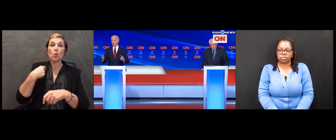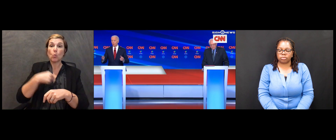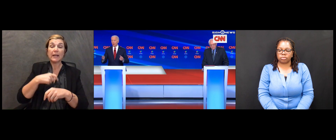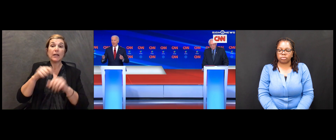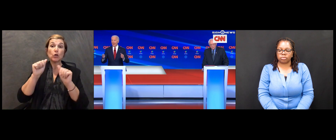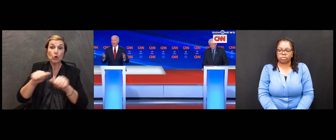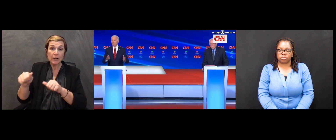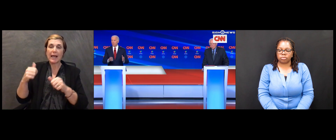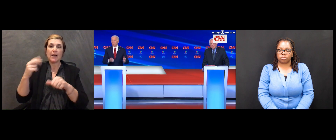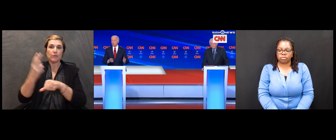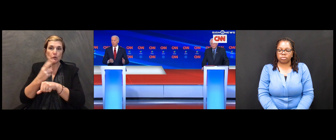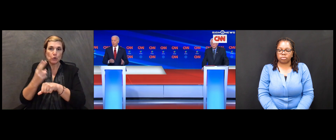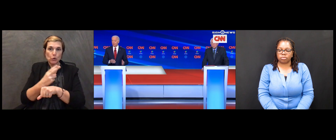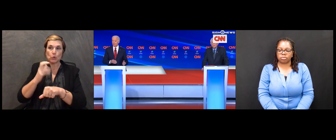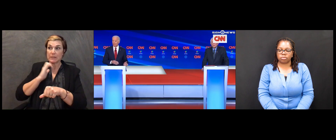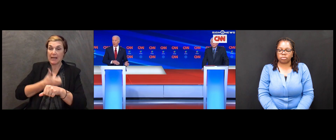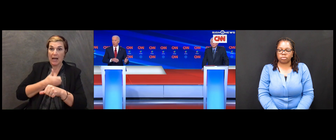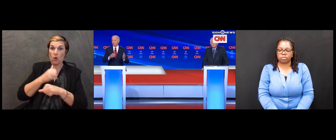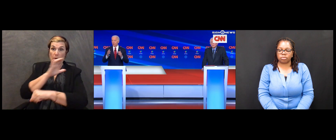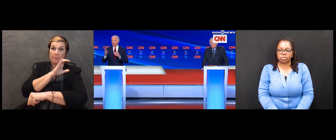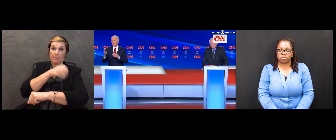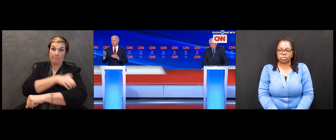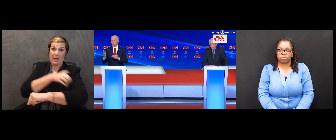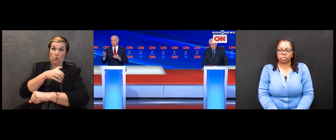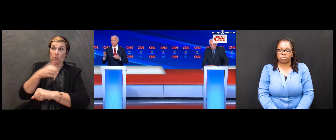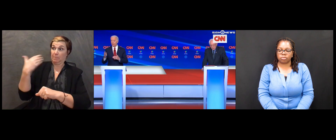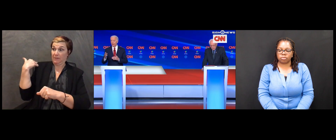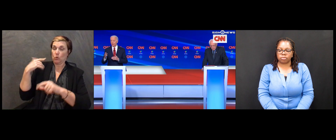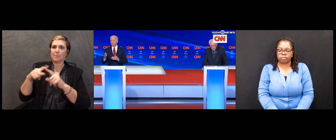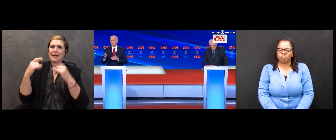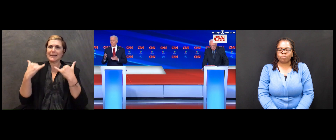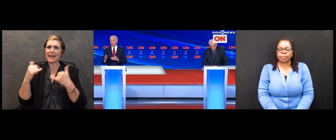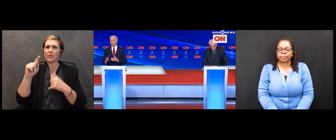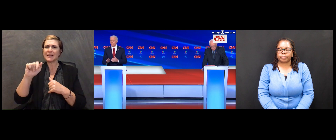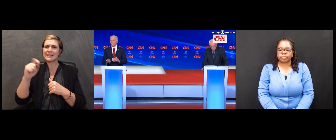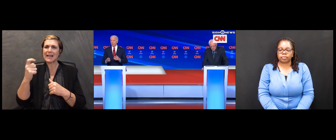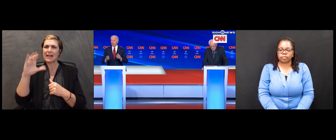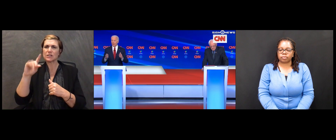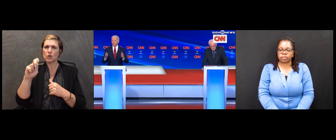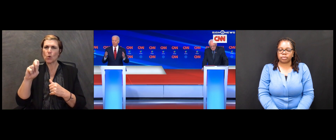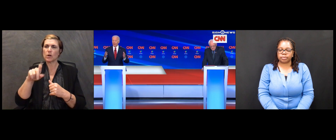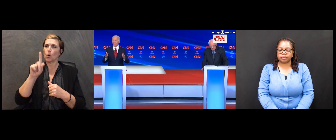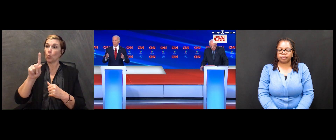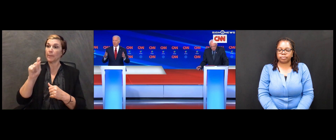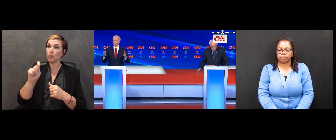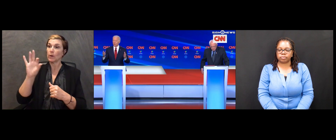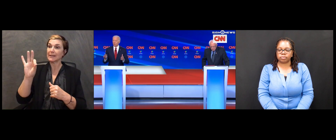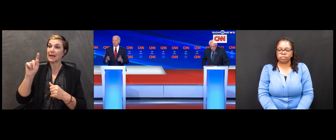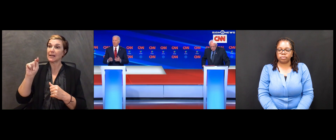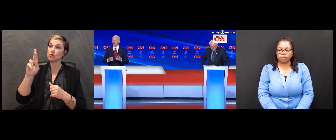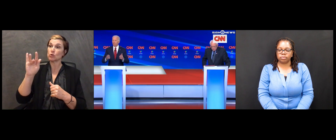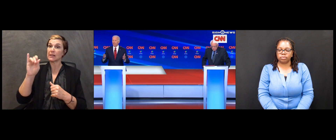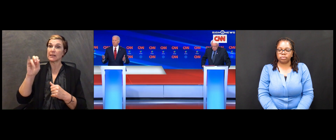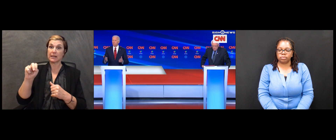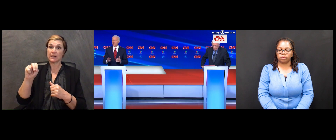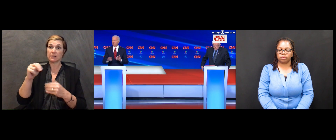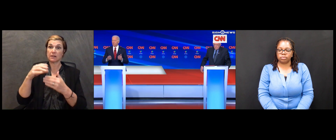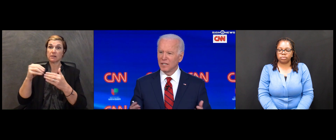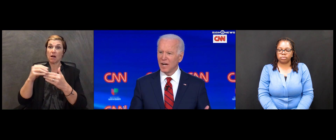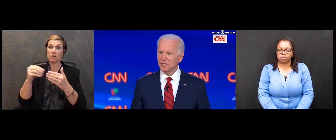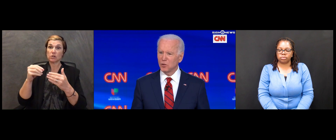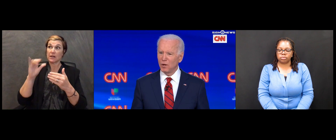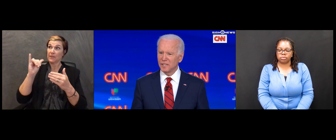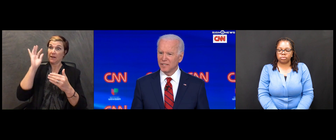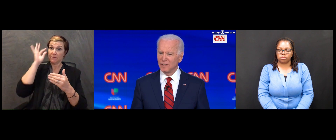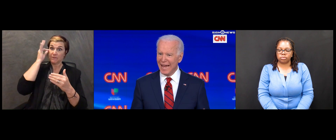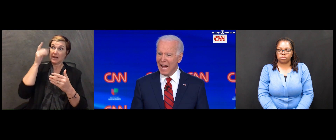available before have been used up by this god-awful tax cut of $1.9 trillion, by the fact that we have used, the Fed will be of